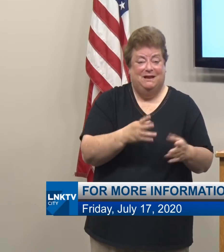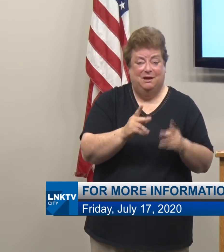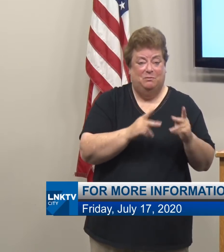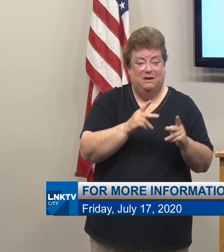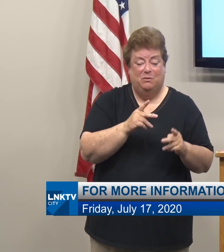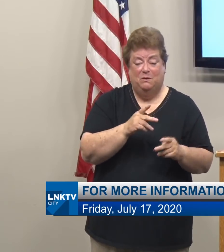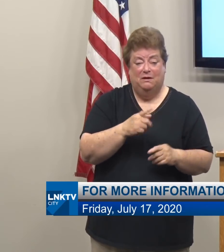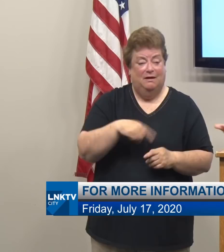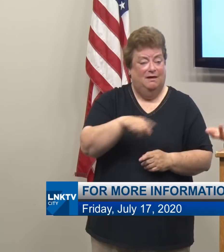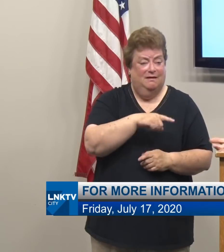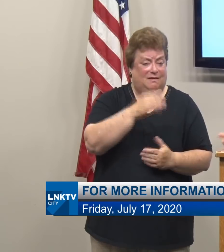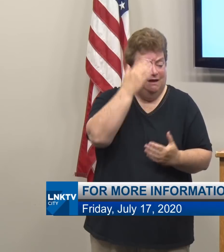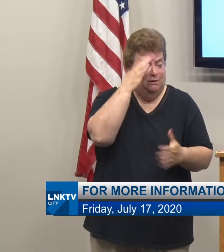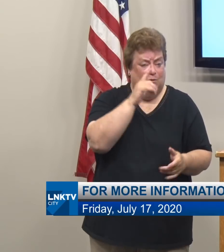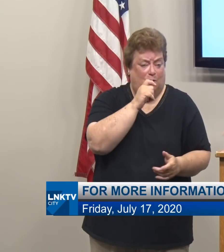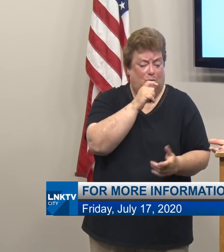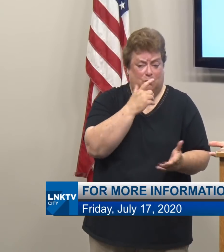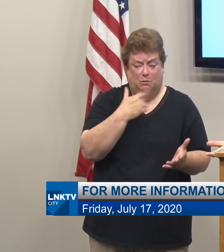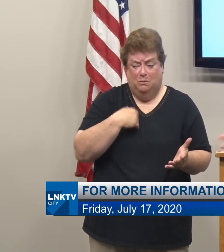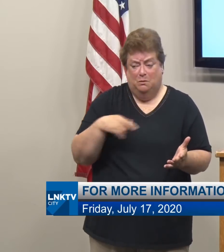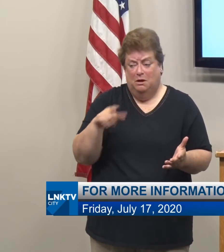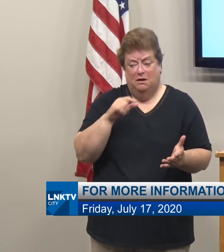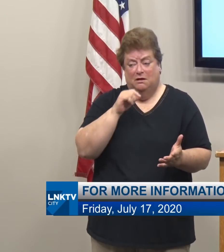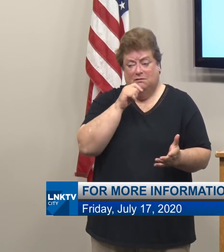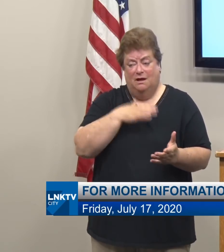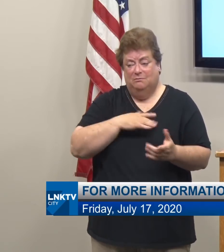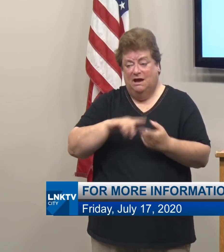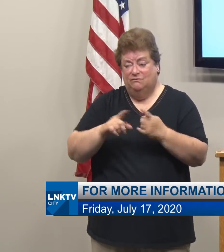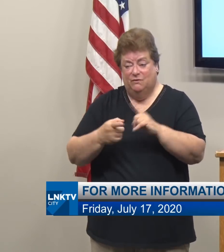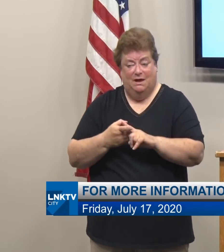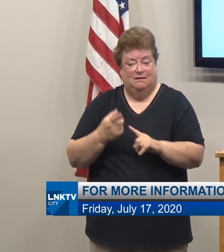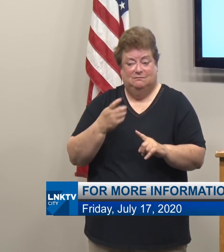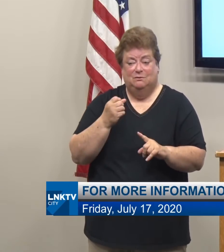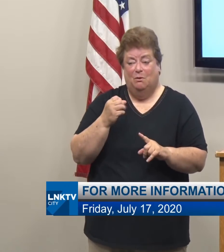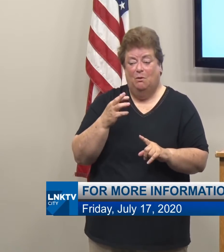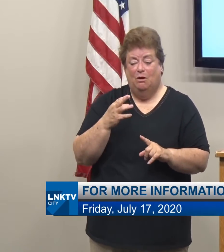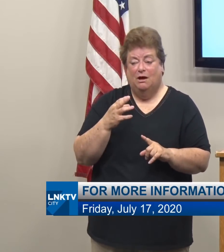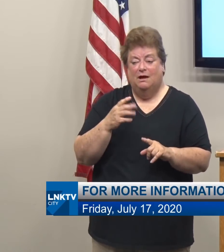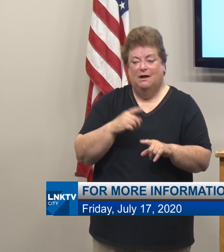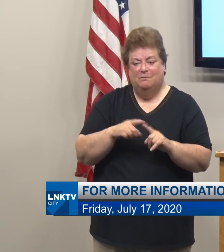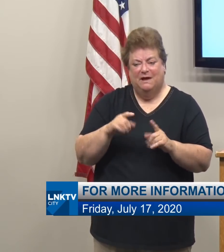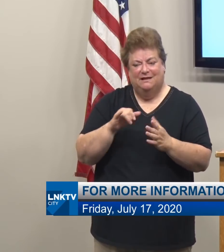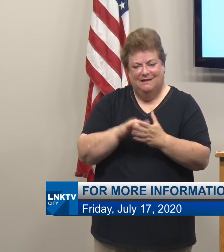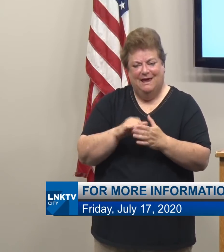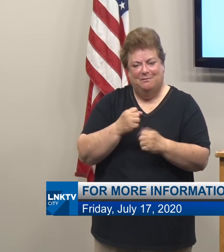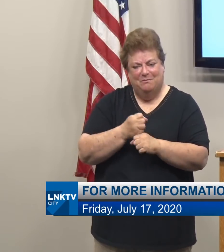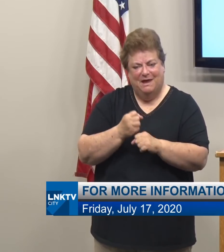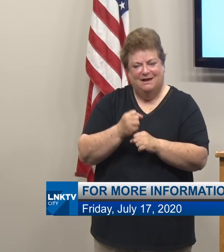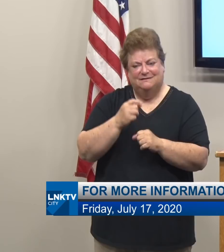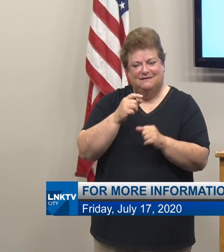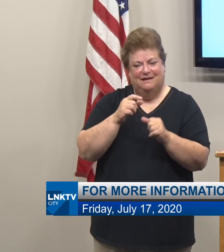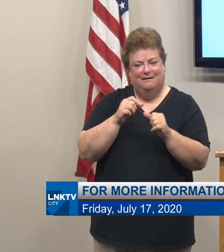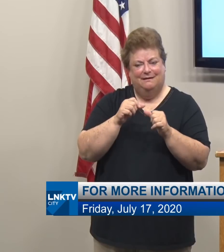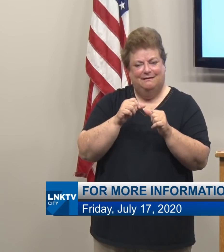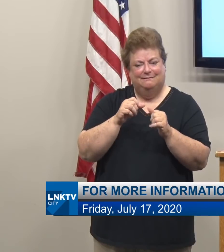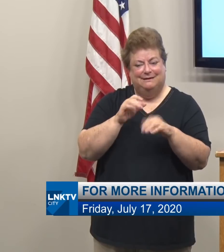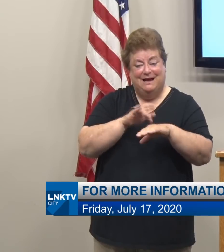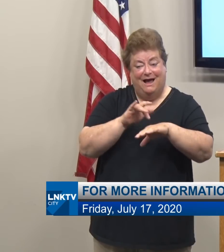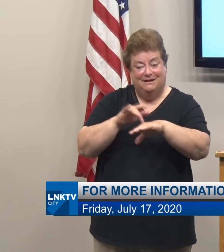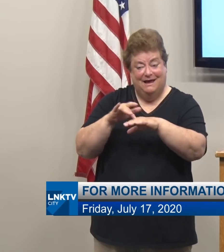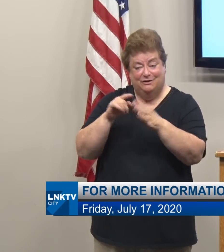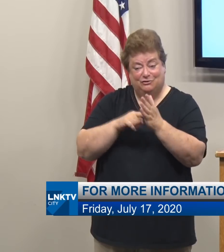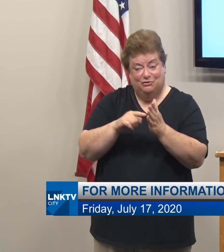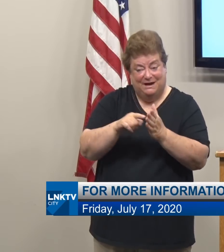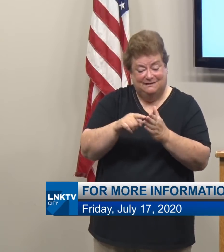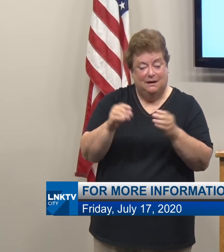know, who they don't consider colleagues or people who are familiar to them. And that's an aspect that makes contact tracing much more difficult